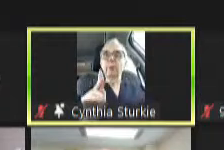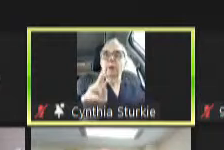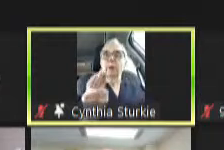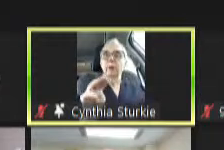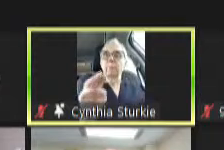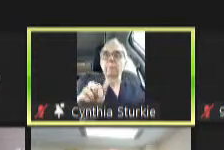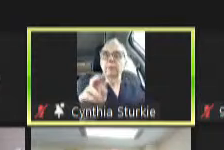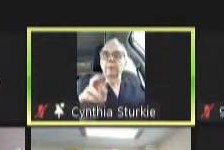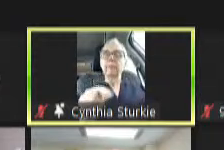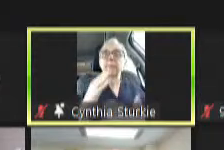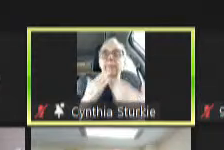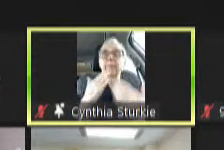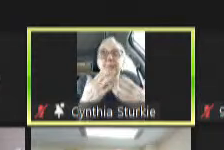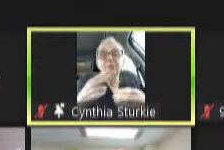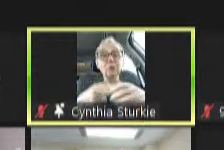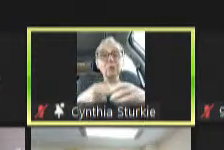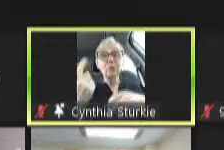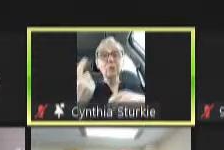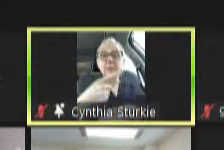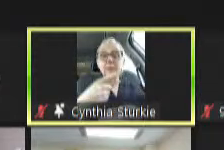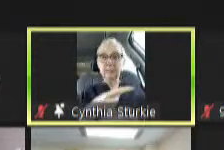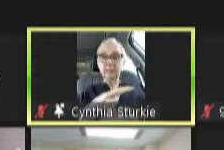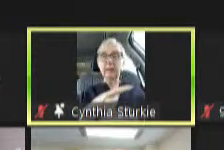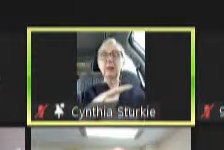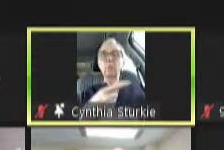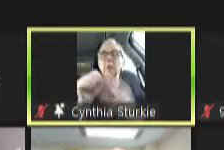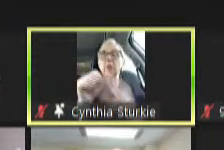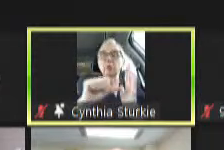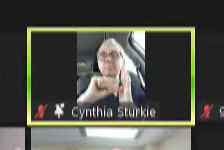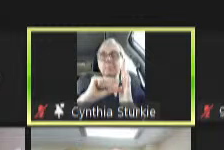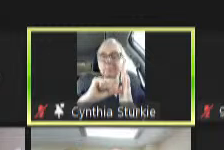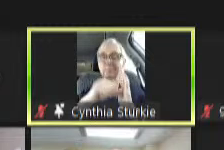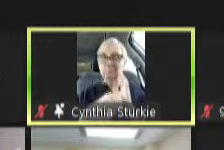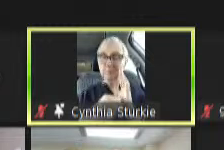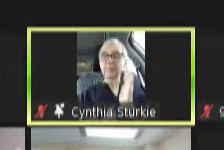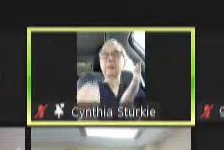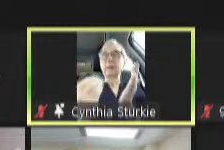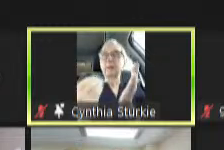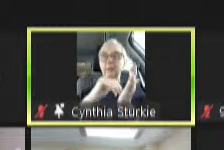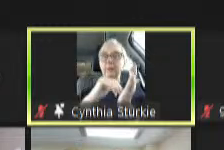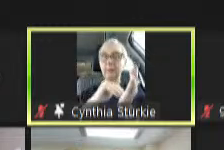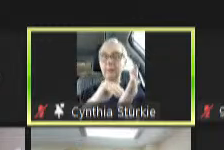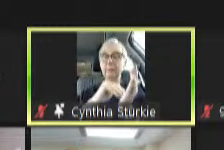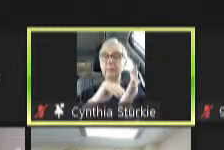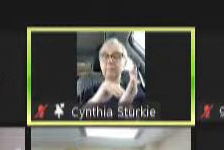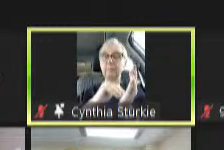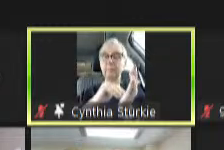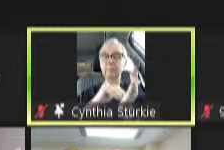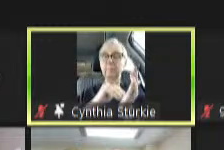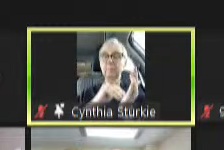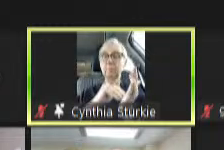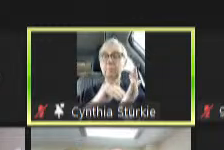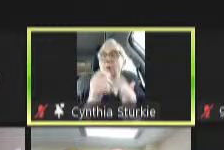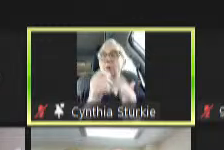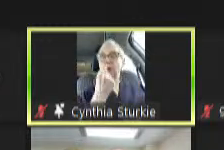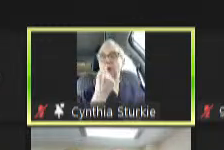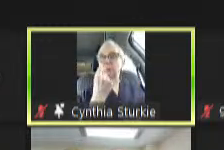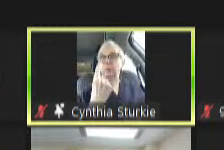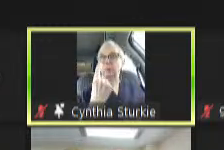joining today. I do want to reiterate what Dr. Herlihy just talked about there. I think that while